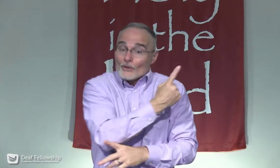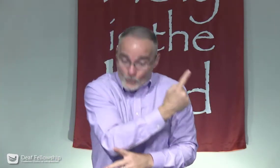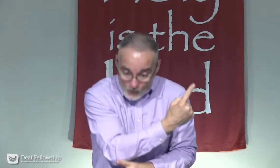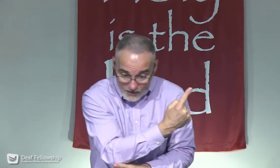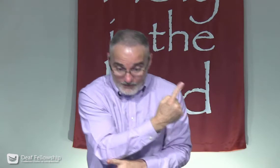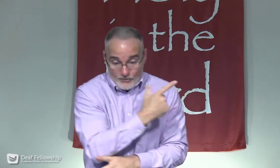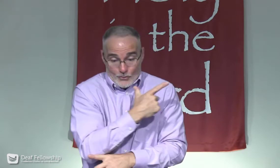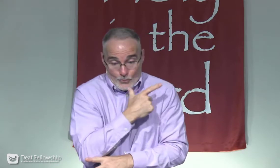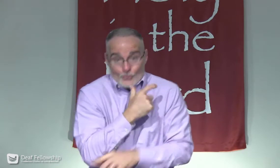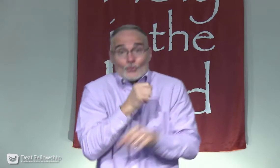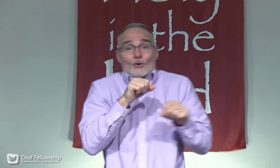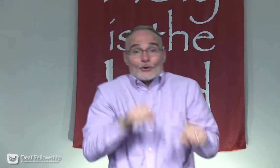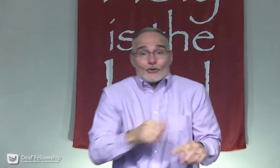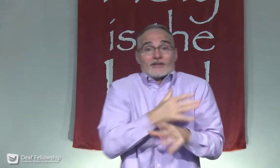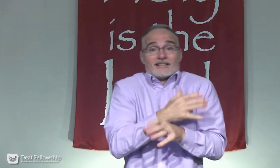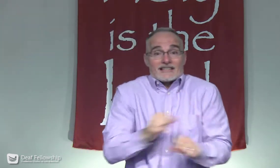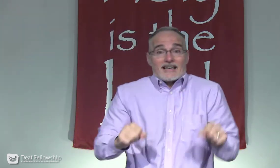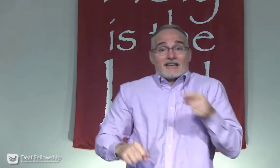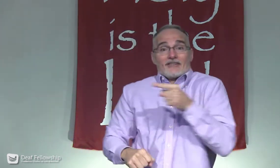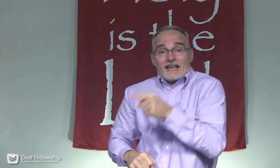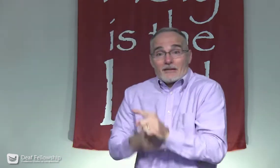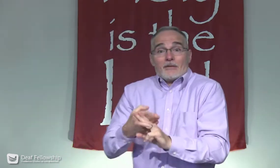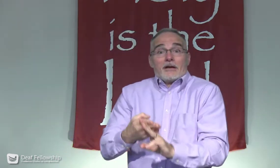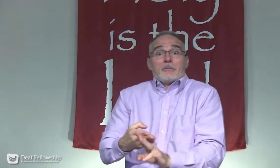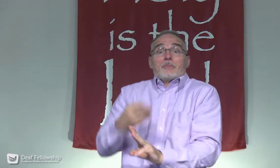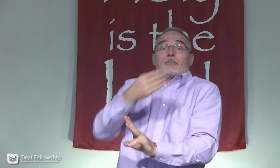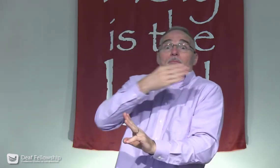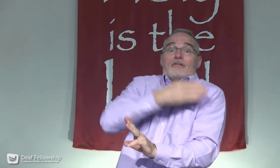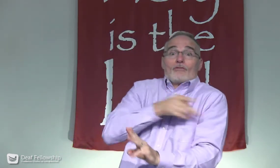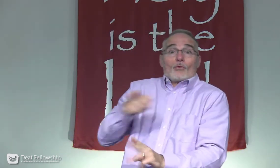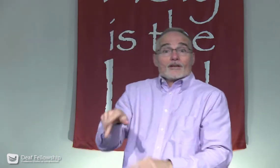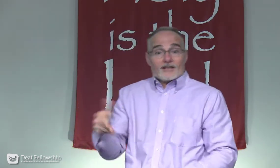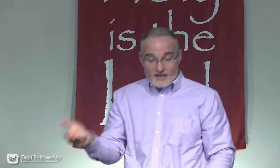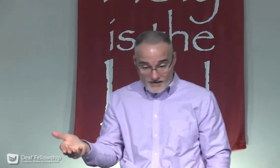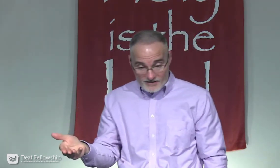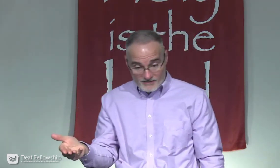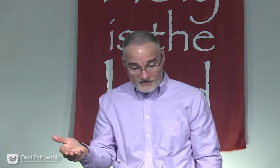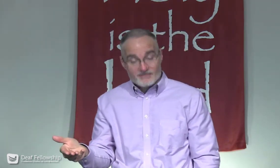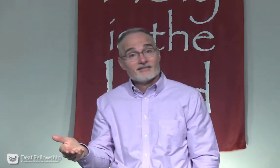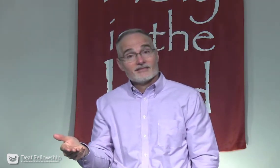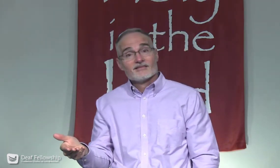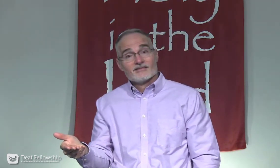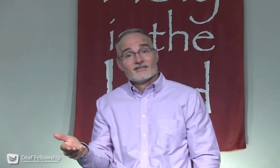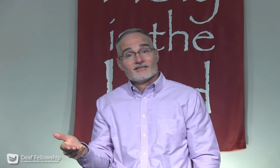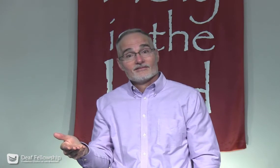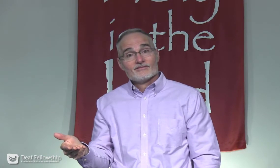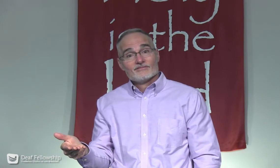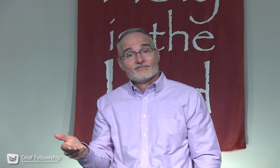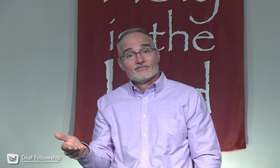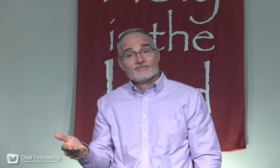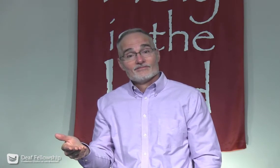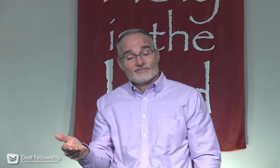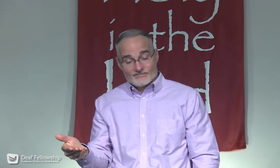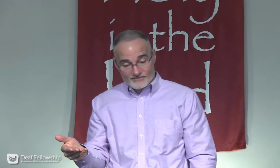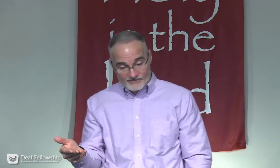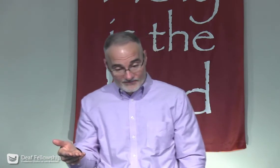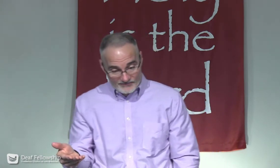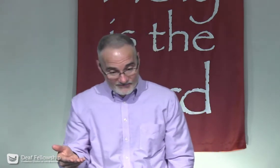Jesus. Jesus, the only one who could save him before he died.